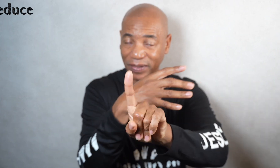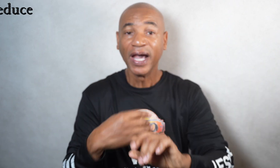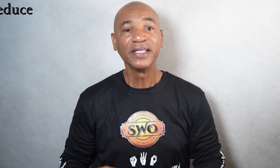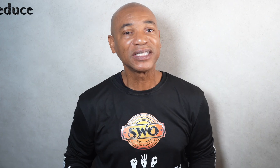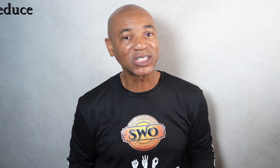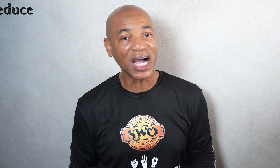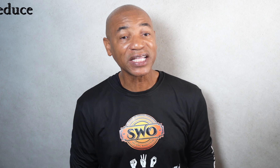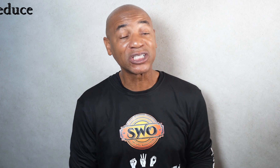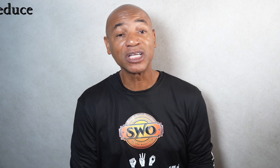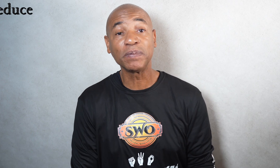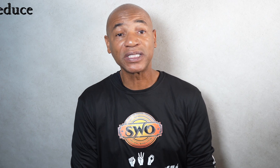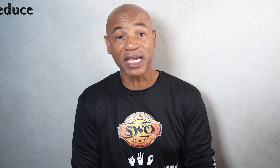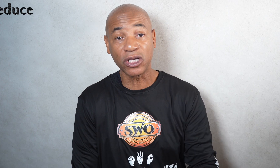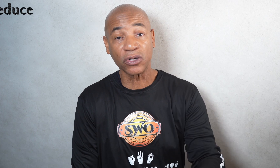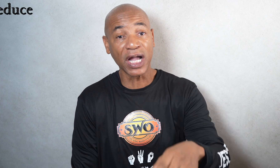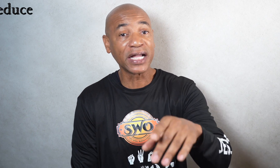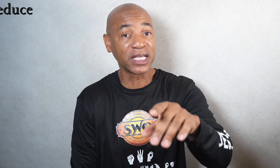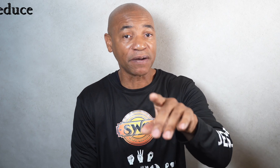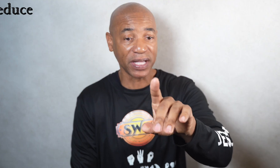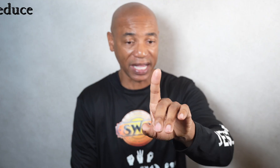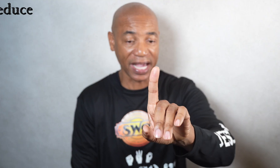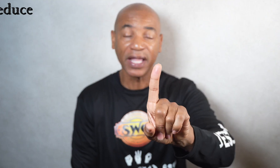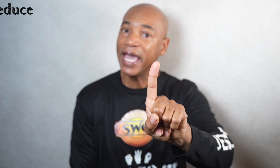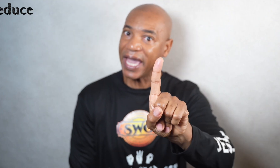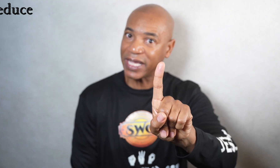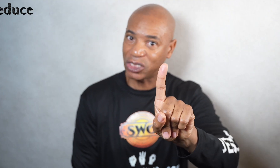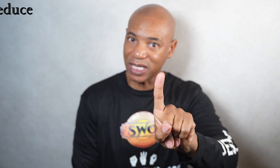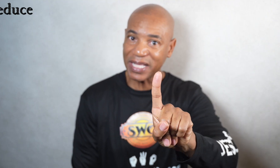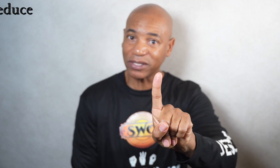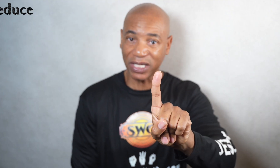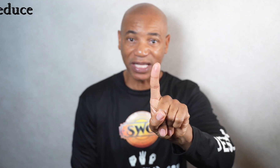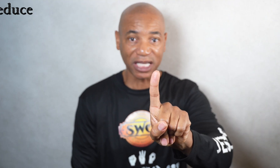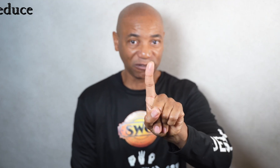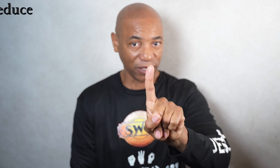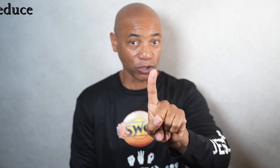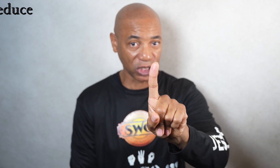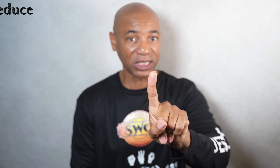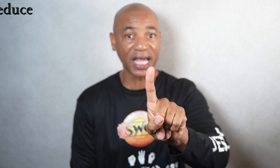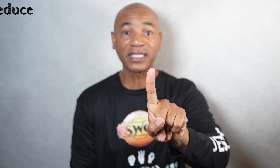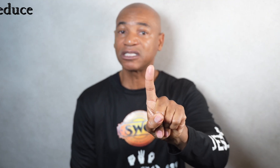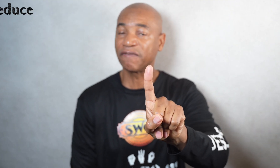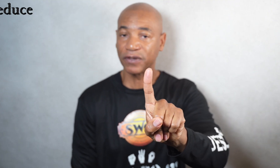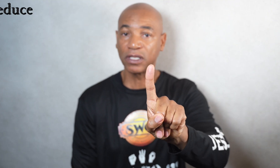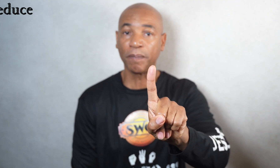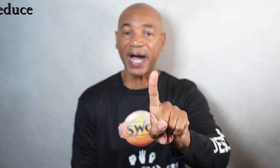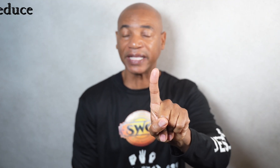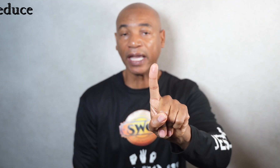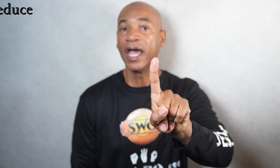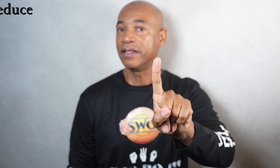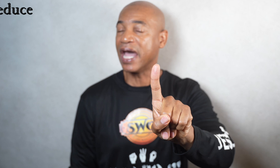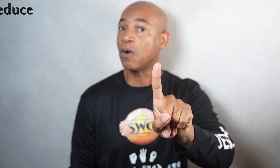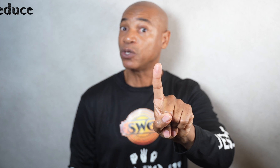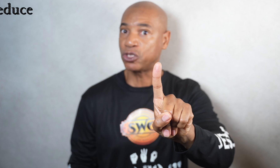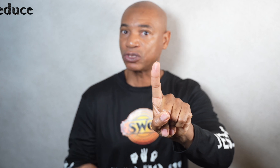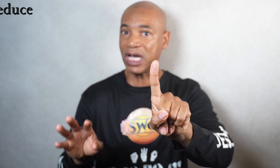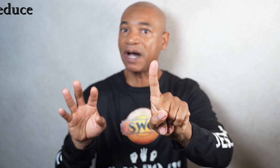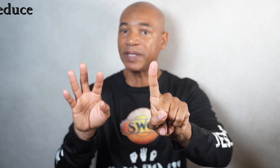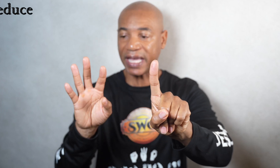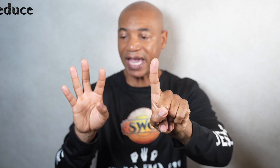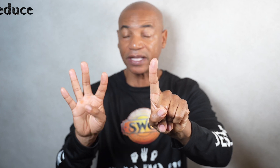To sign is simply take your non-dominant hand, extend out the index finger just like this in front of the body. Now with your dominant hand,